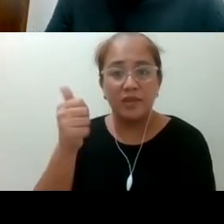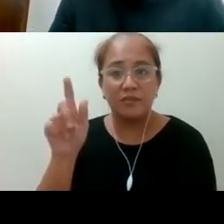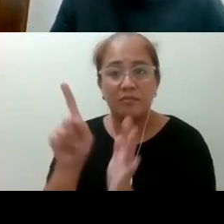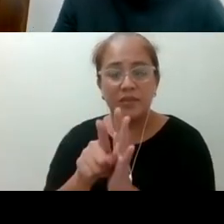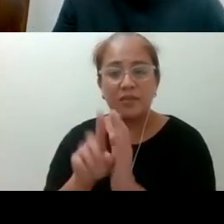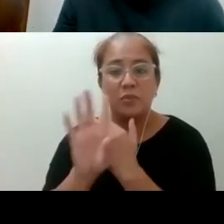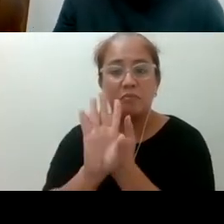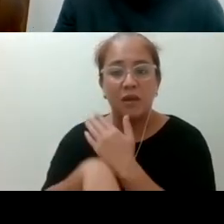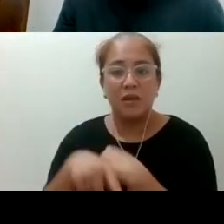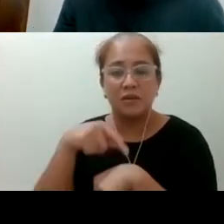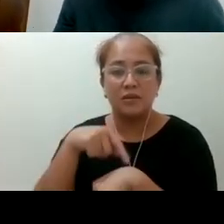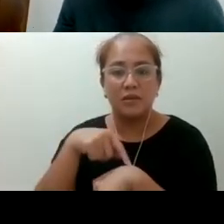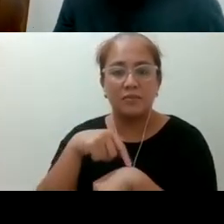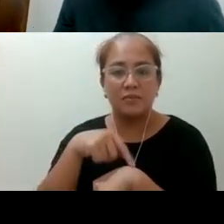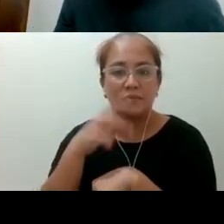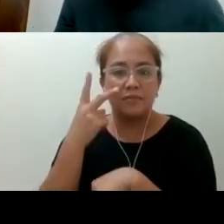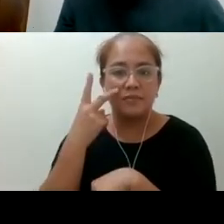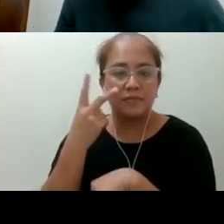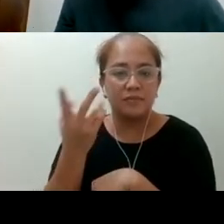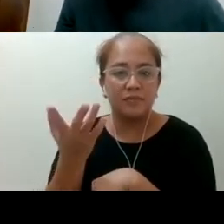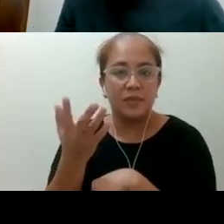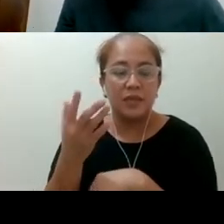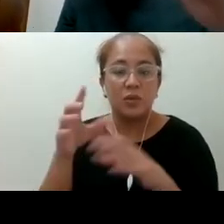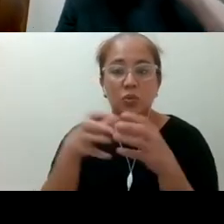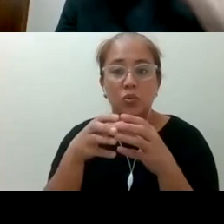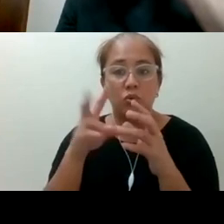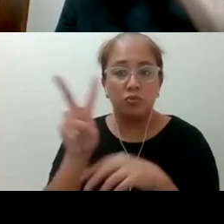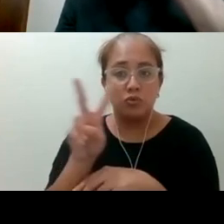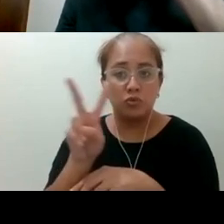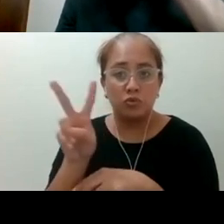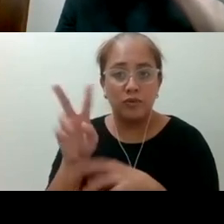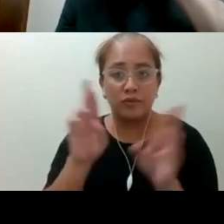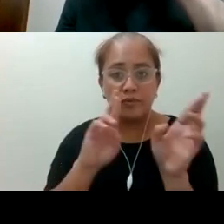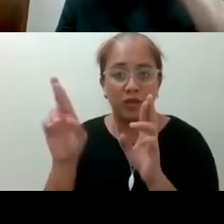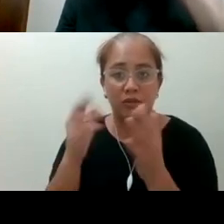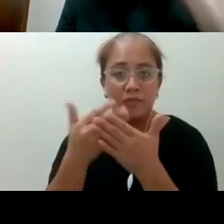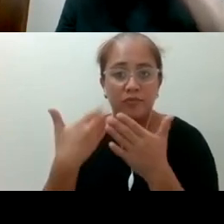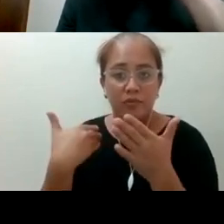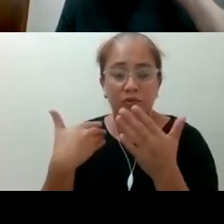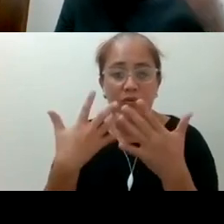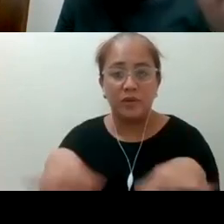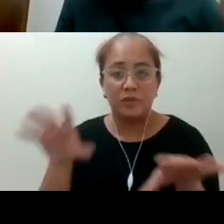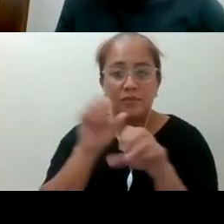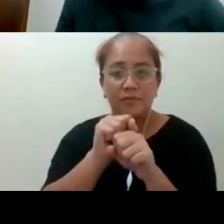come back and see if lesson 2, if group 2 is ready before we leave